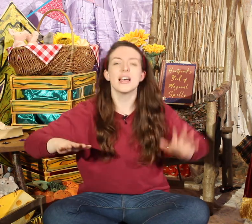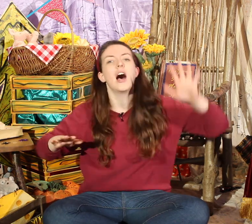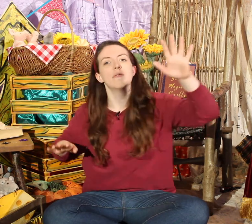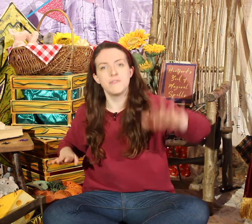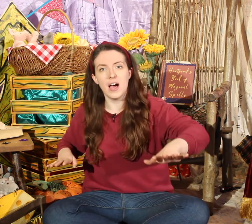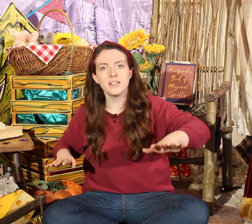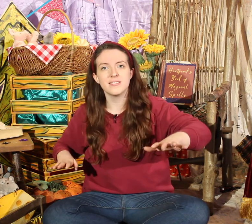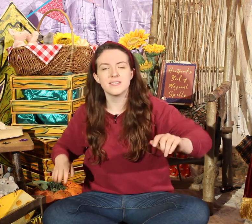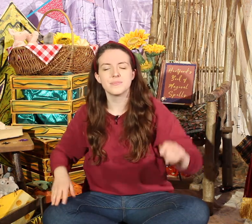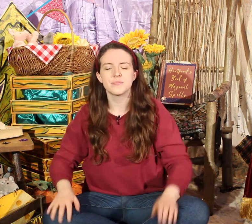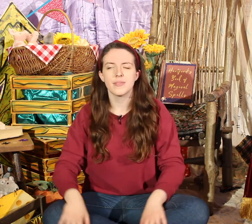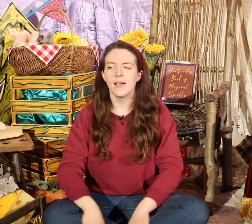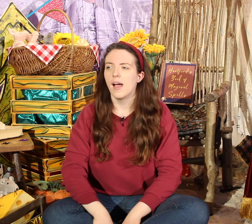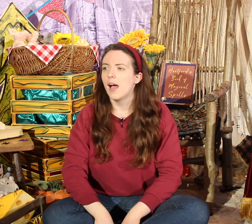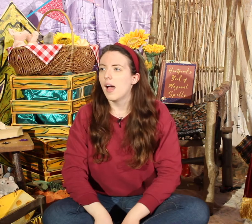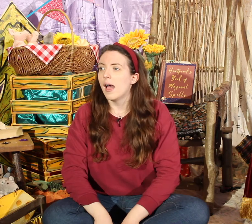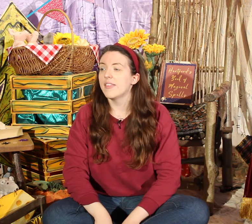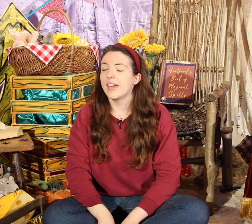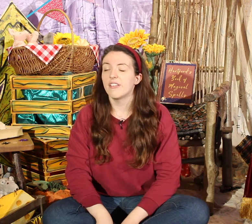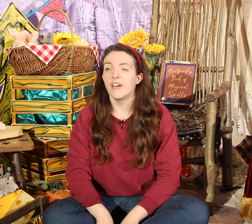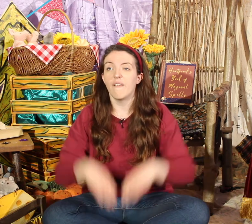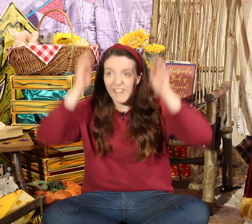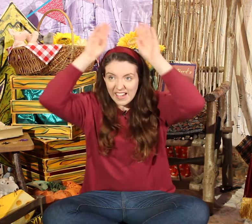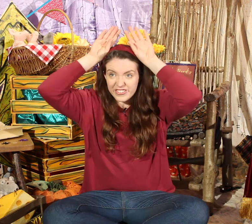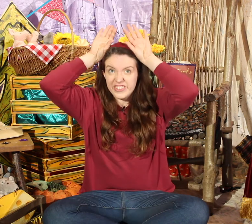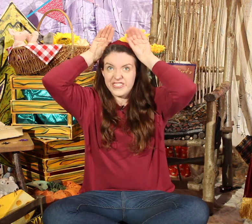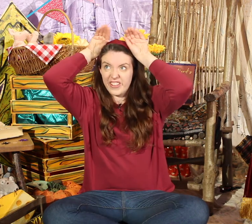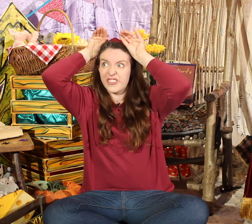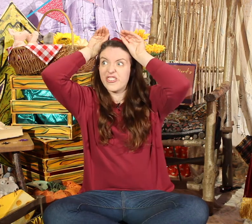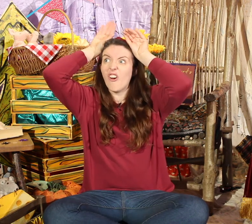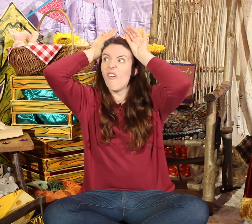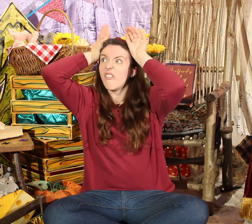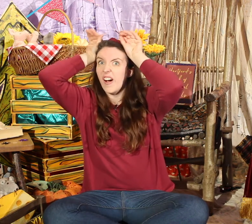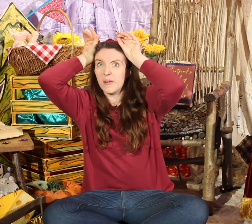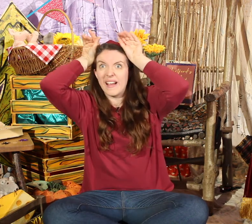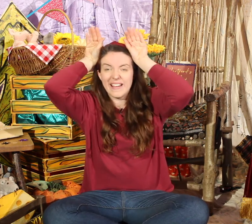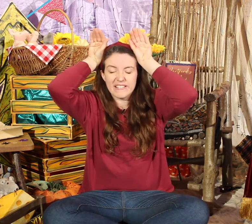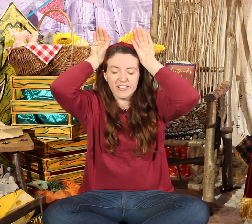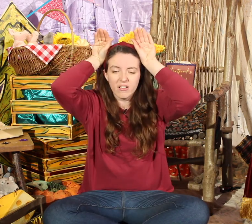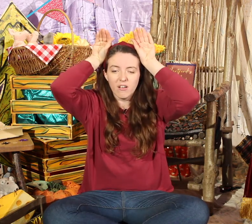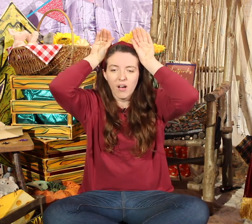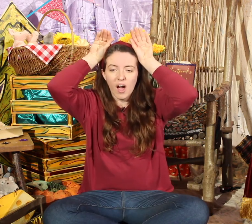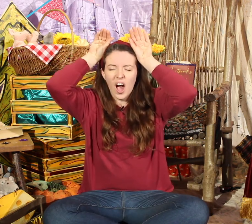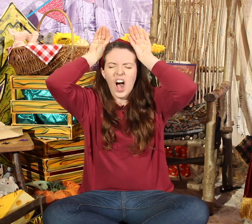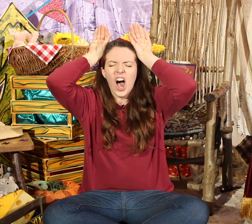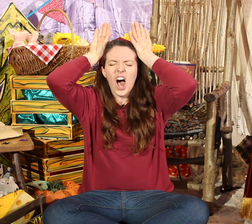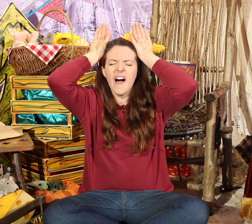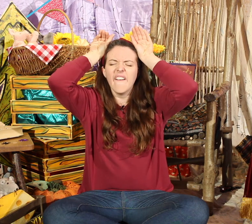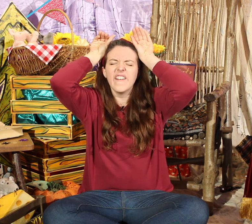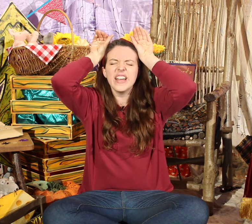some fun. And the hare thought, well, she's still so far behind. Oh, and